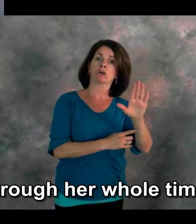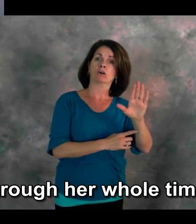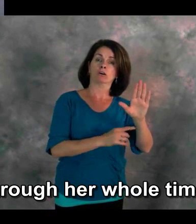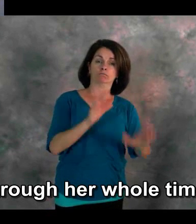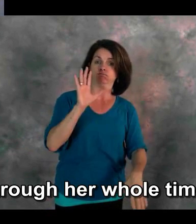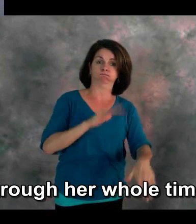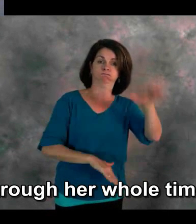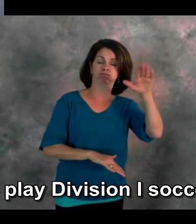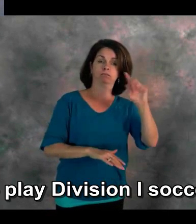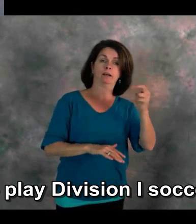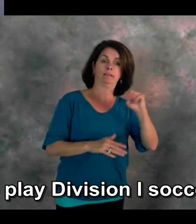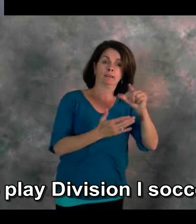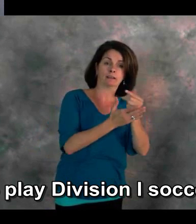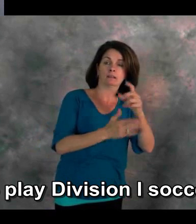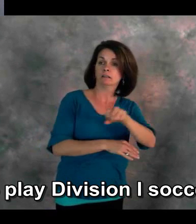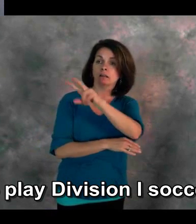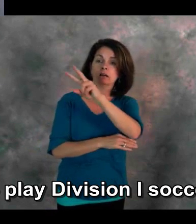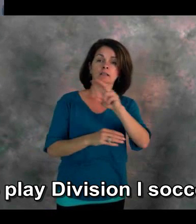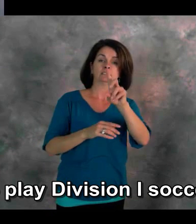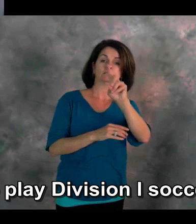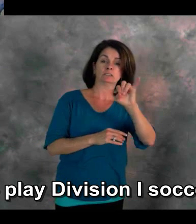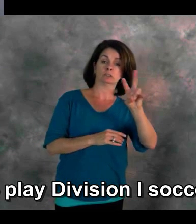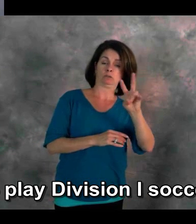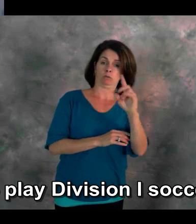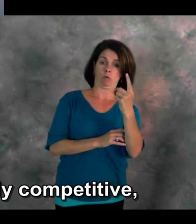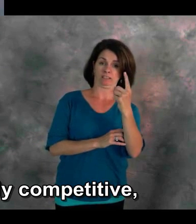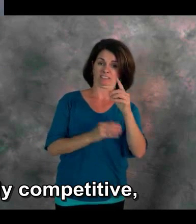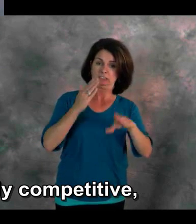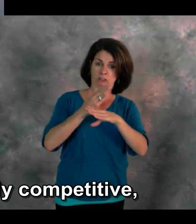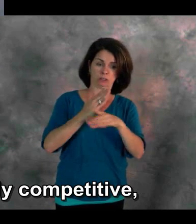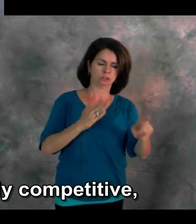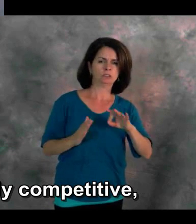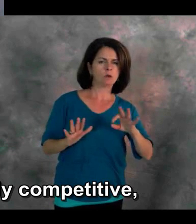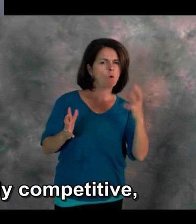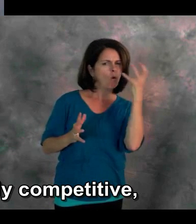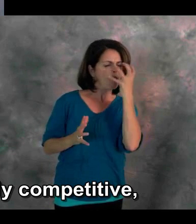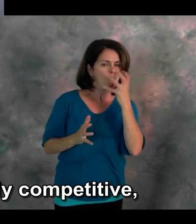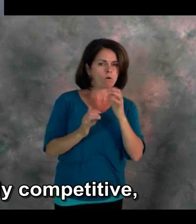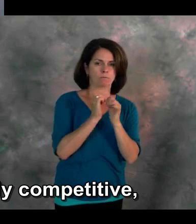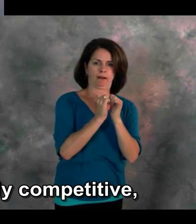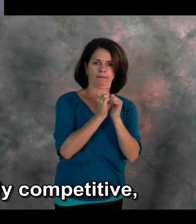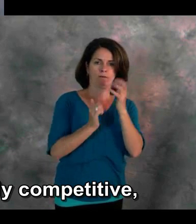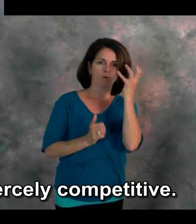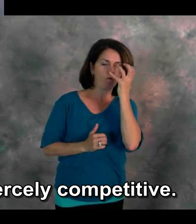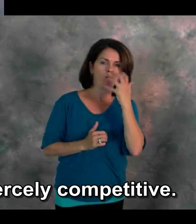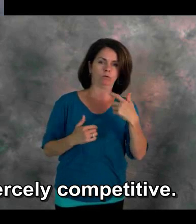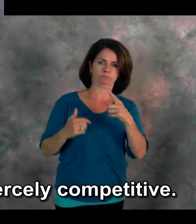her whole time growing up. She went on to play Division I soccer, and she was fiercely competitive,